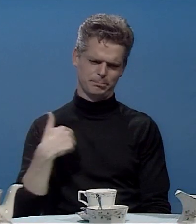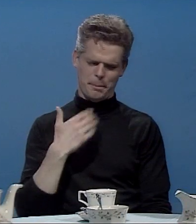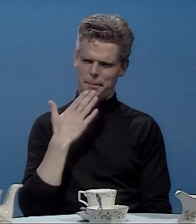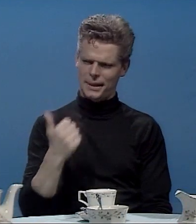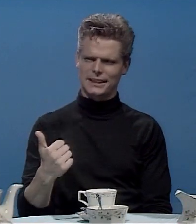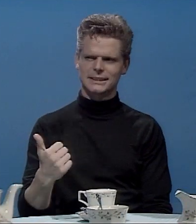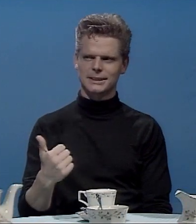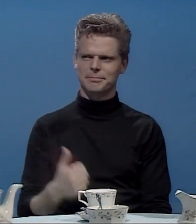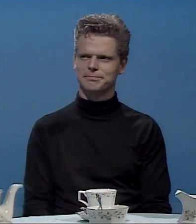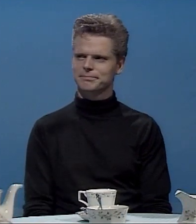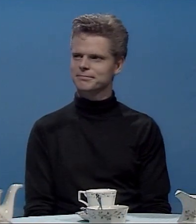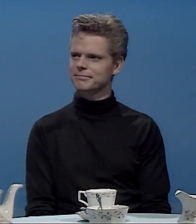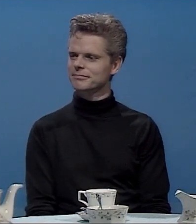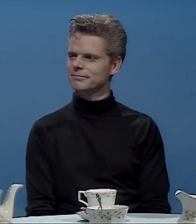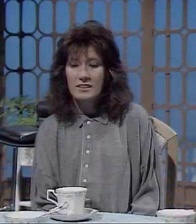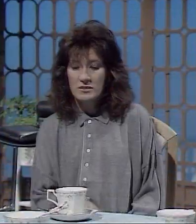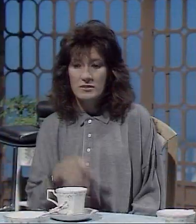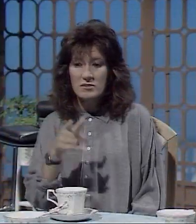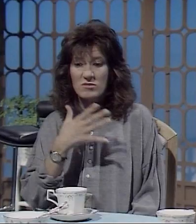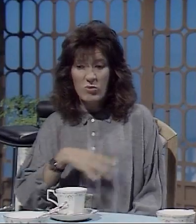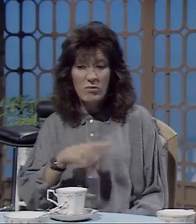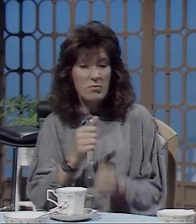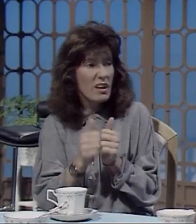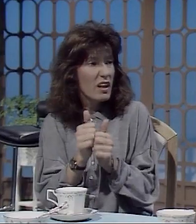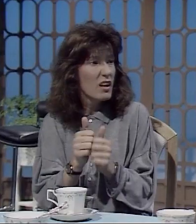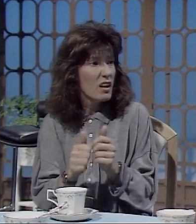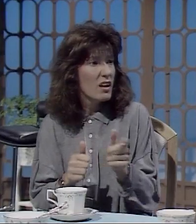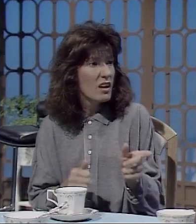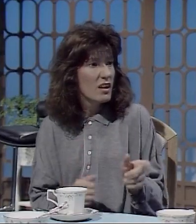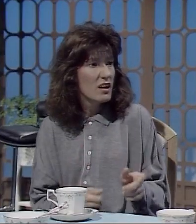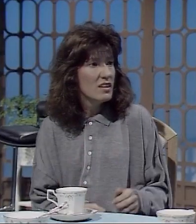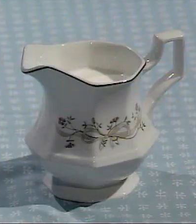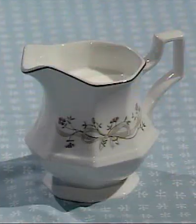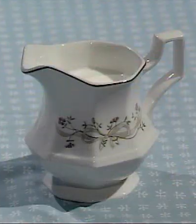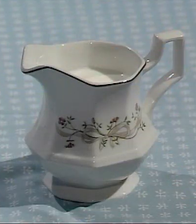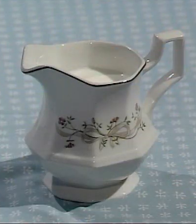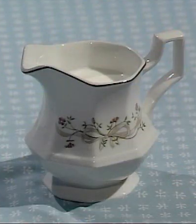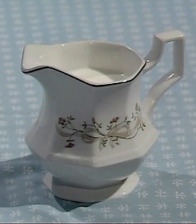Yes, please. Do you want milk?